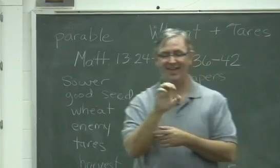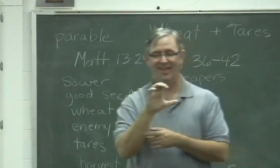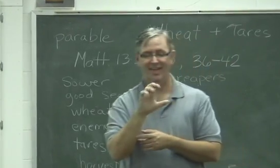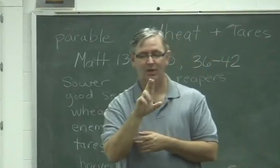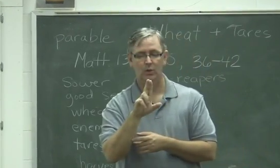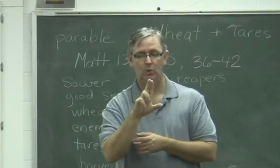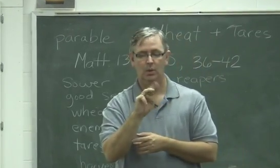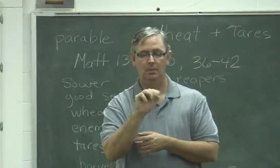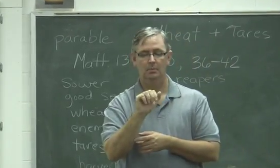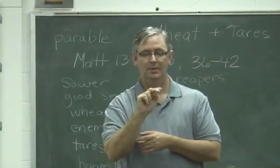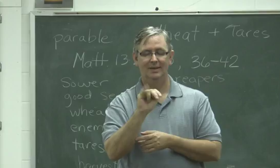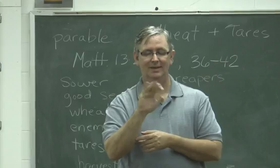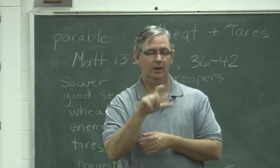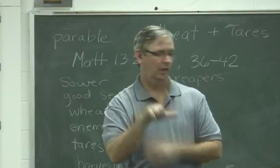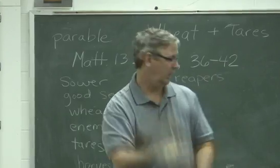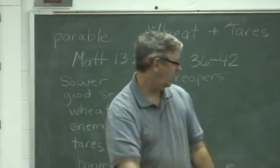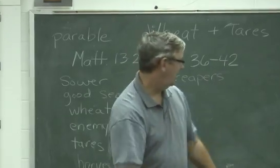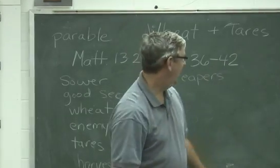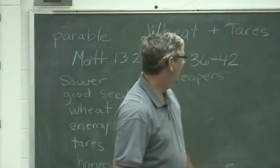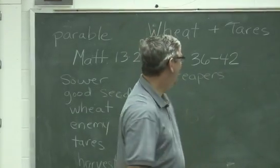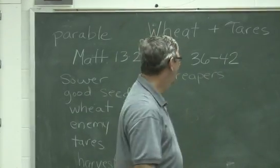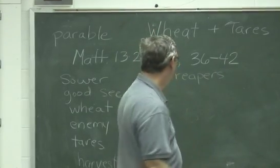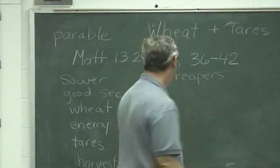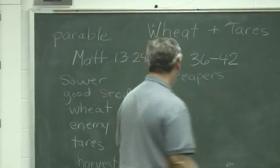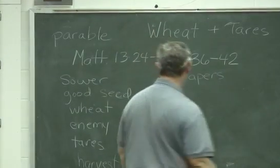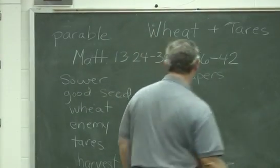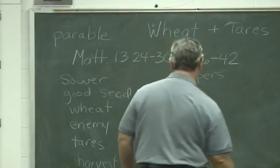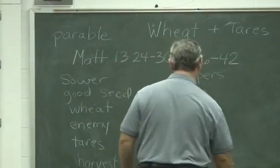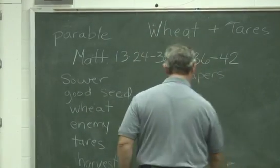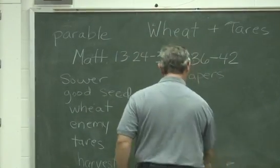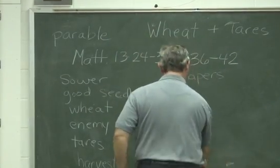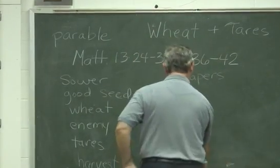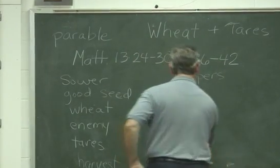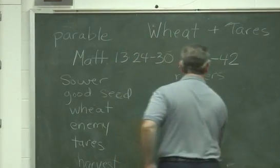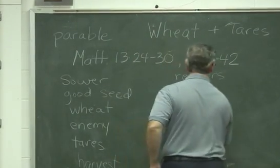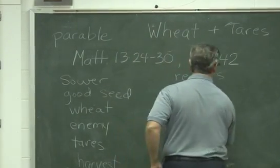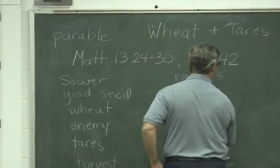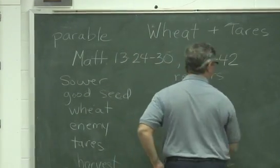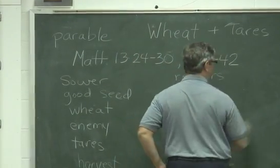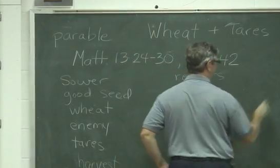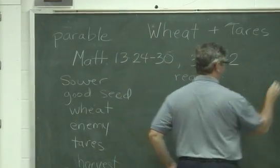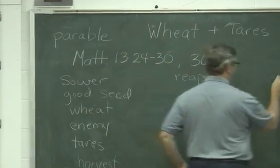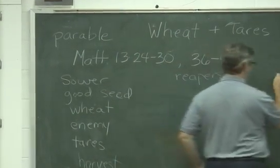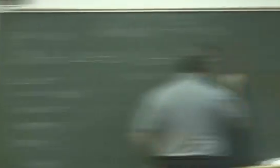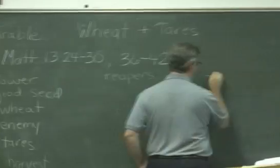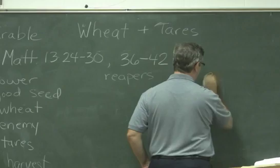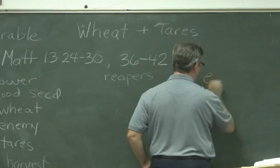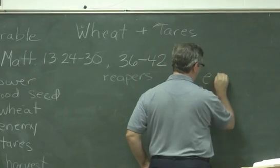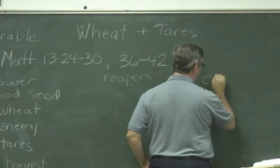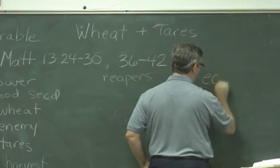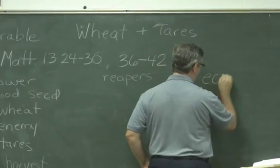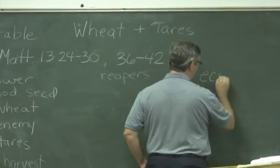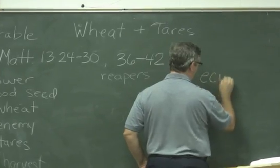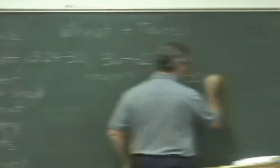to intermingle for fellowship with those who are not Christians. If there's anyone that is